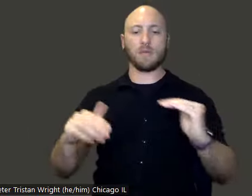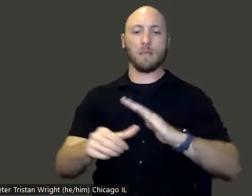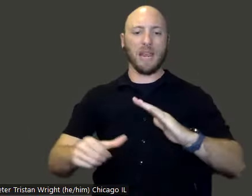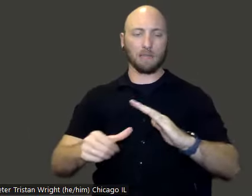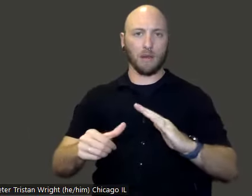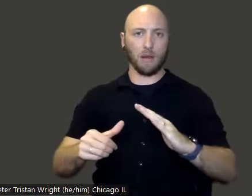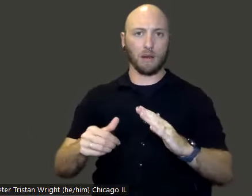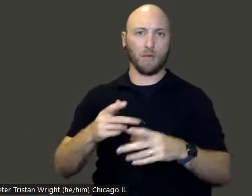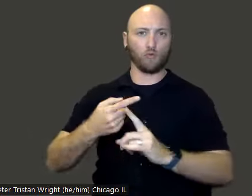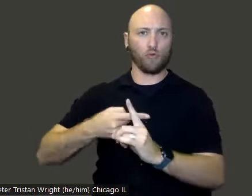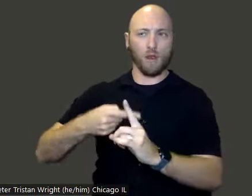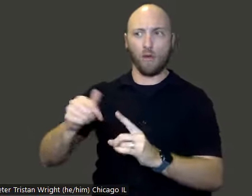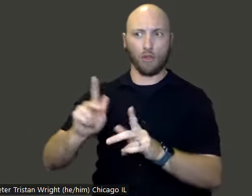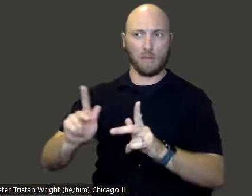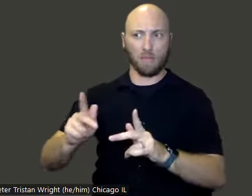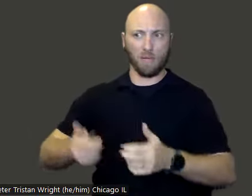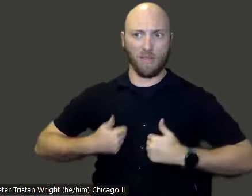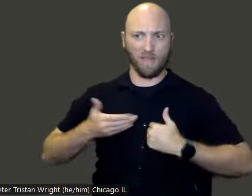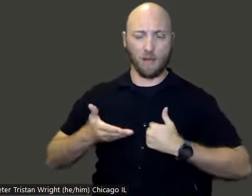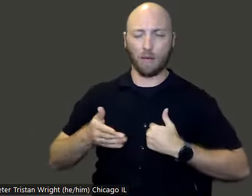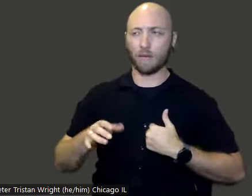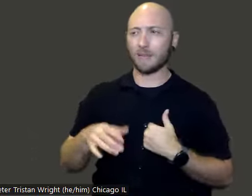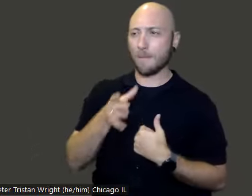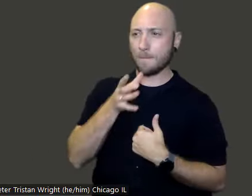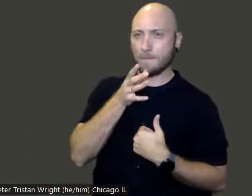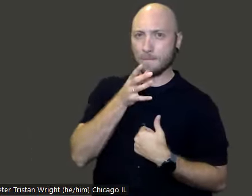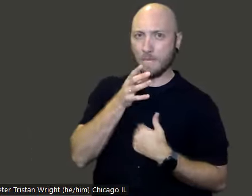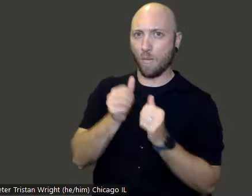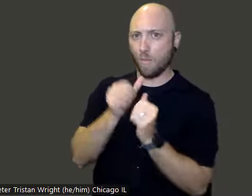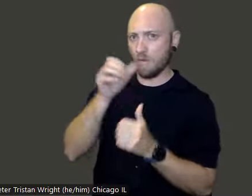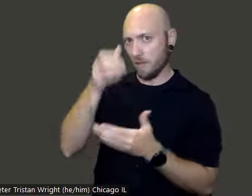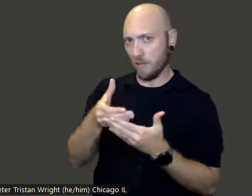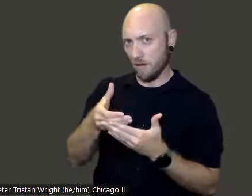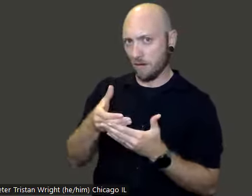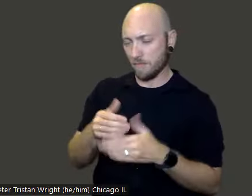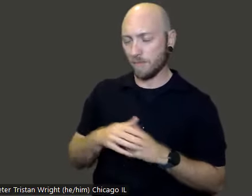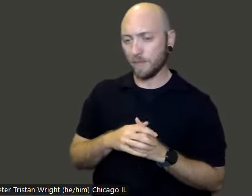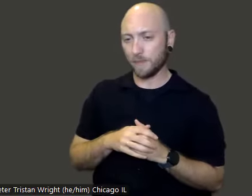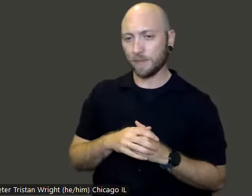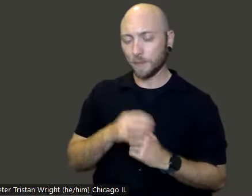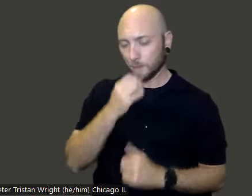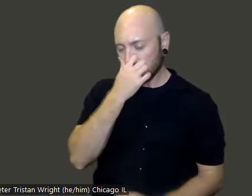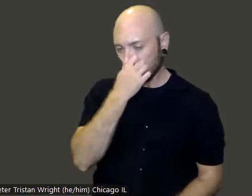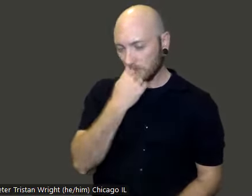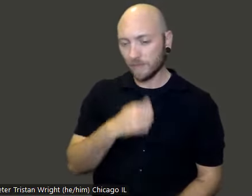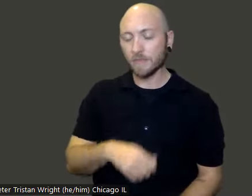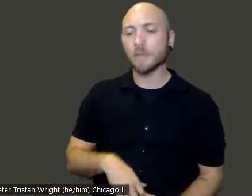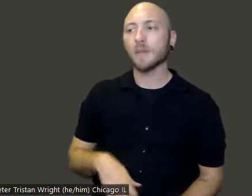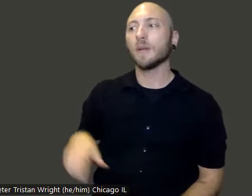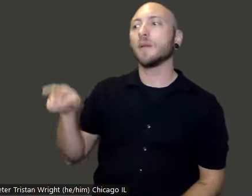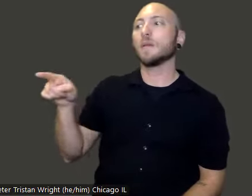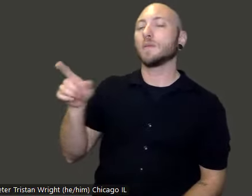the people that were renting out the basement were just mom and this and her son. And everyone knows that, her